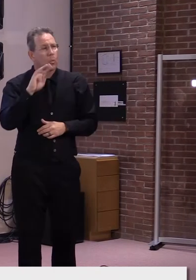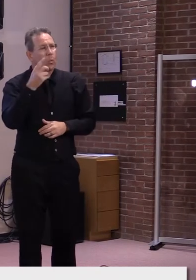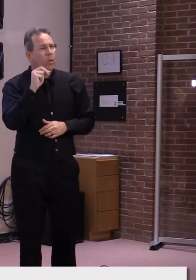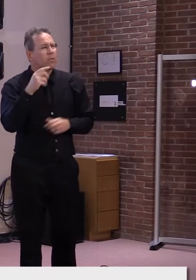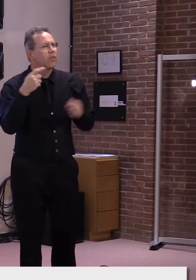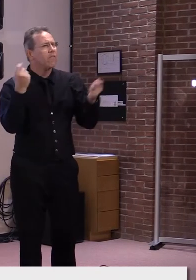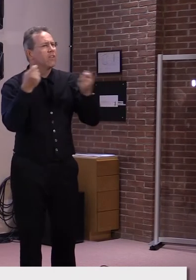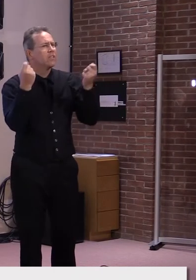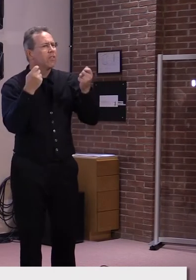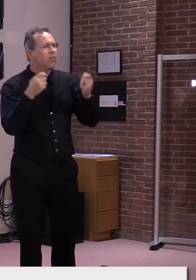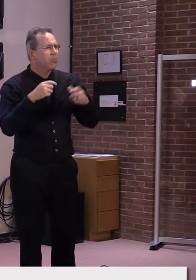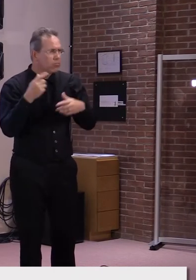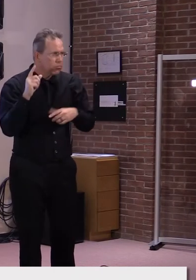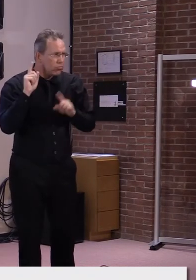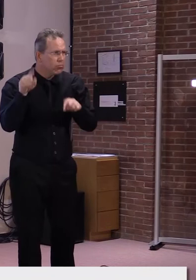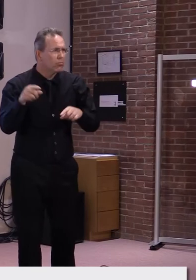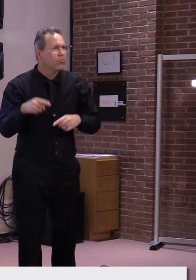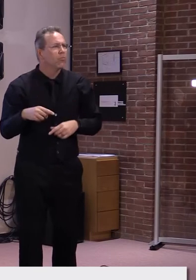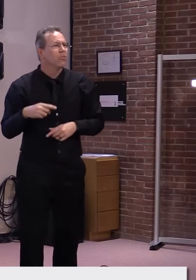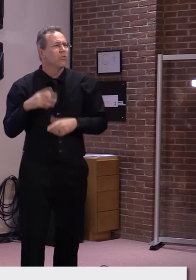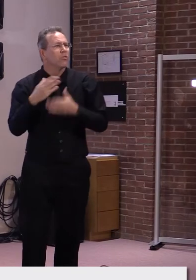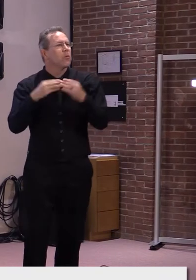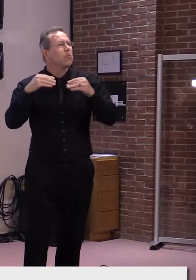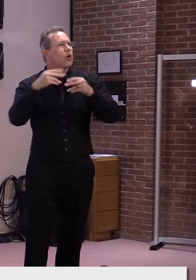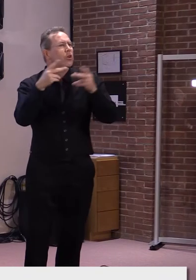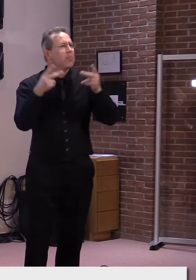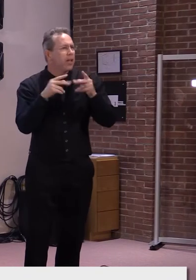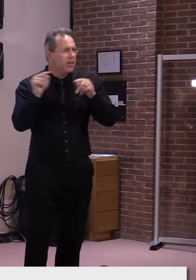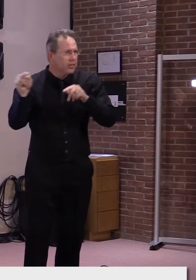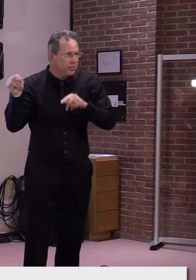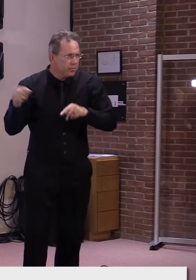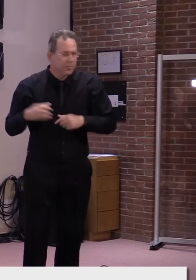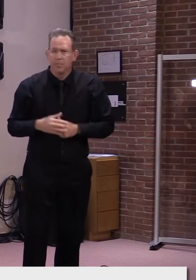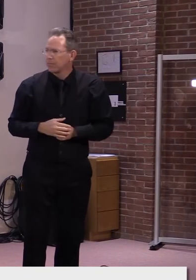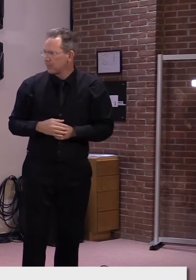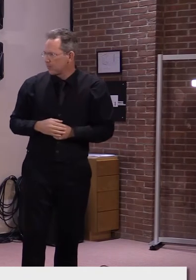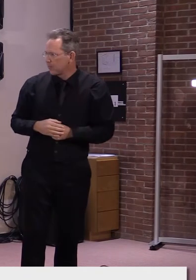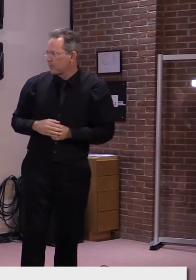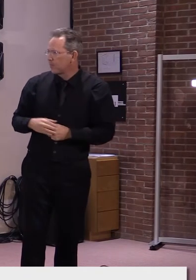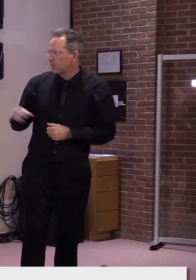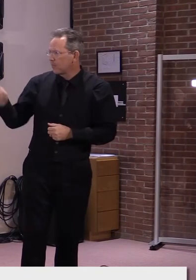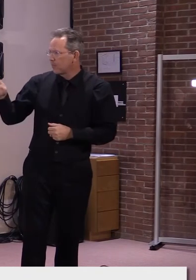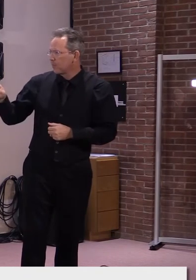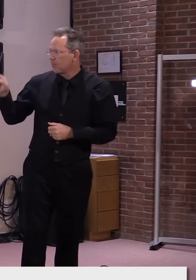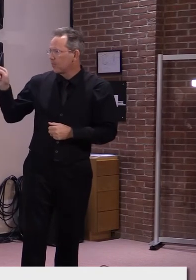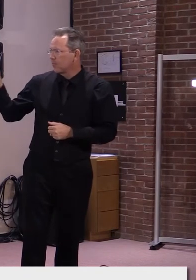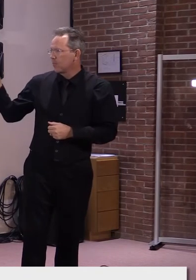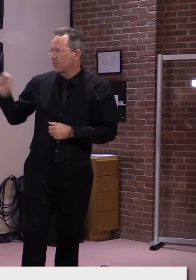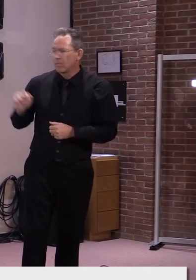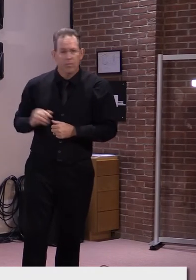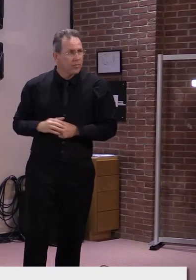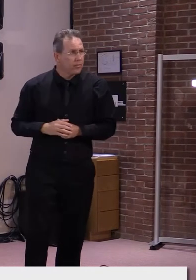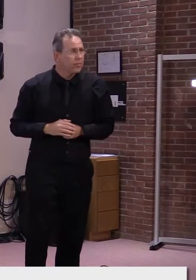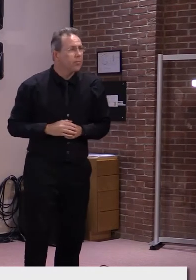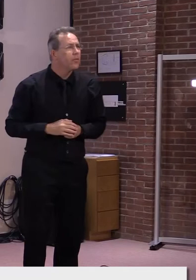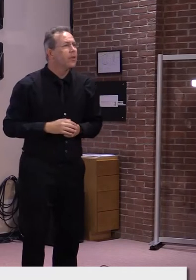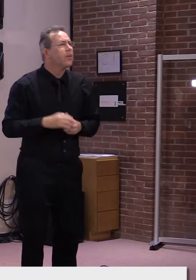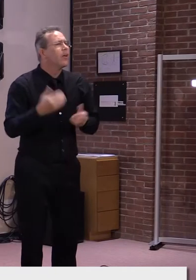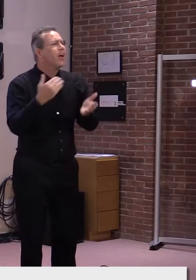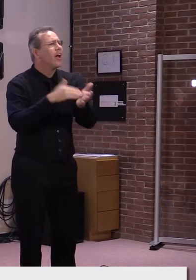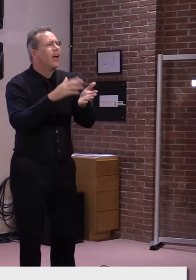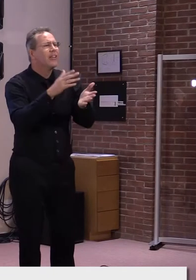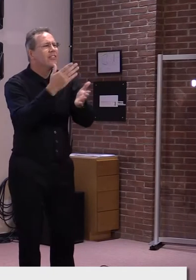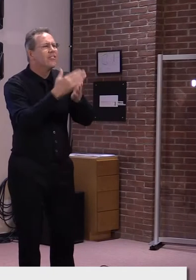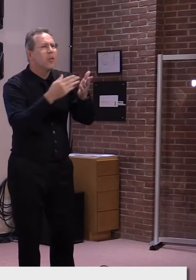Antique and Flea Market, as well as the Holiday Inn in Rutland. Again, I just listed some of the pop-up opportunities. There are many